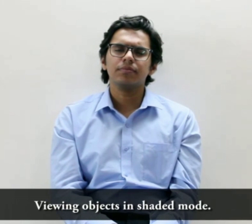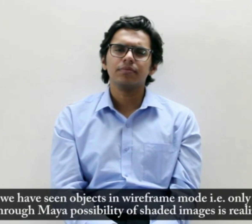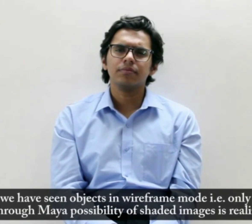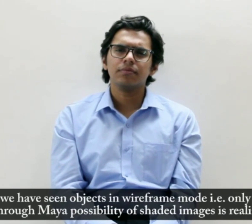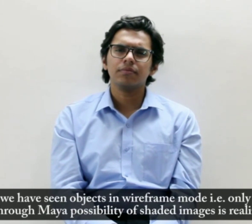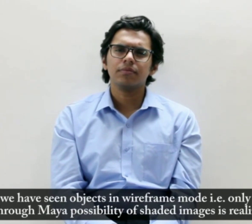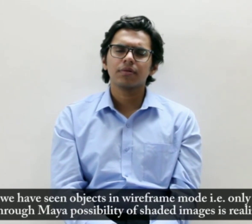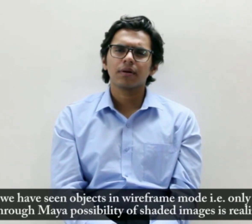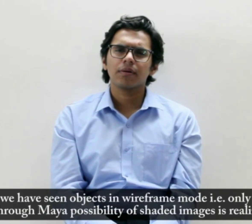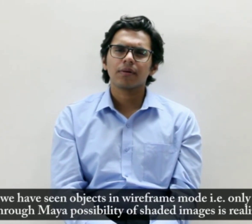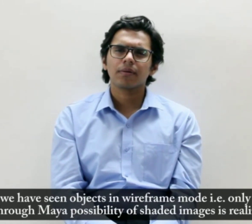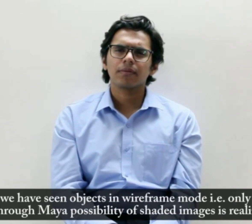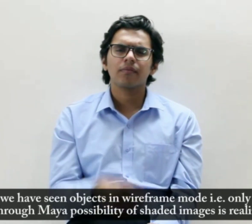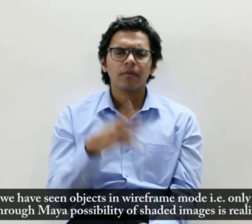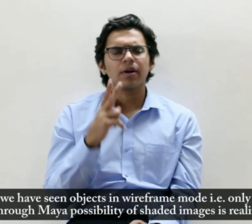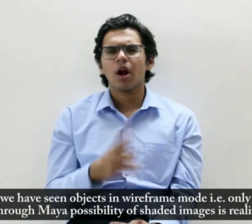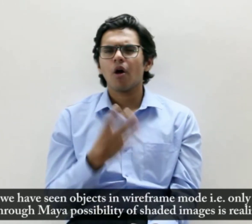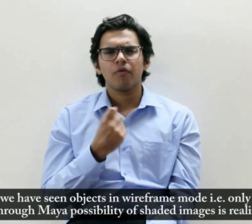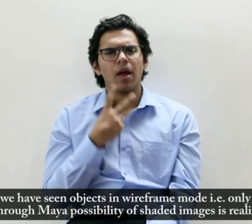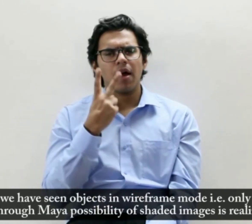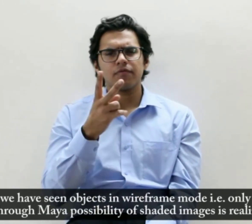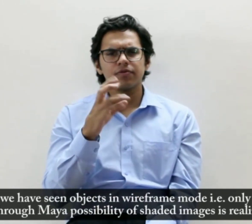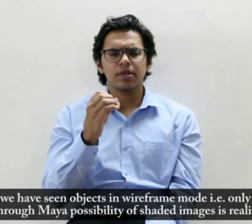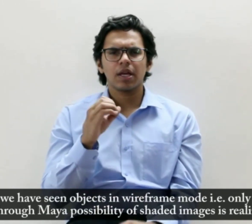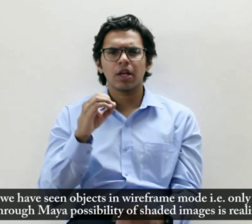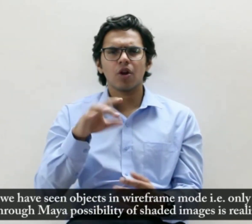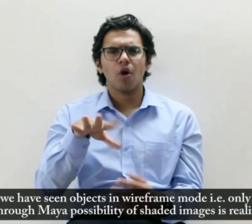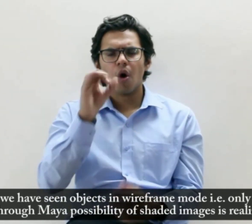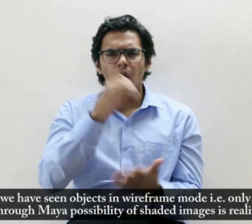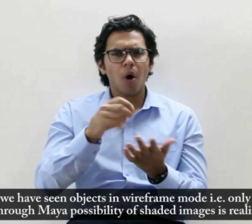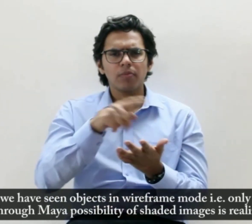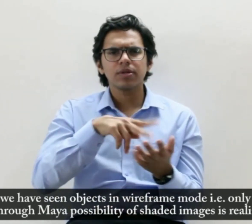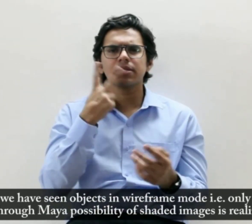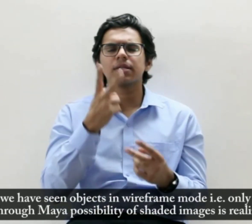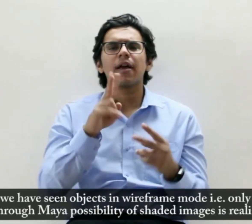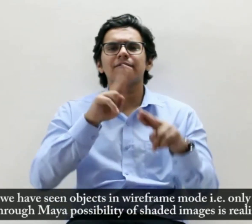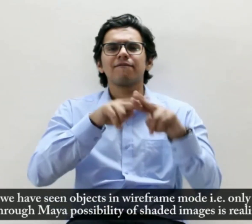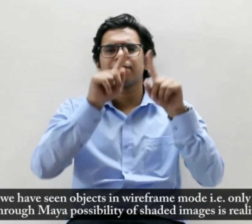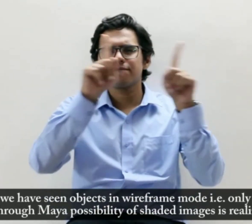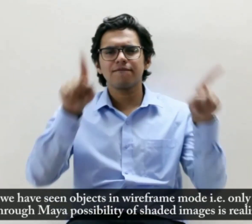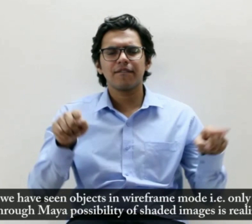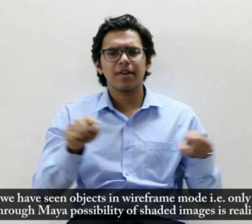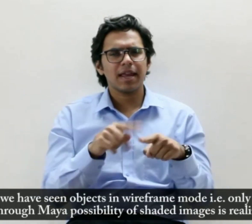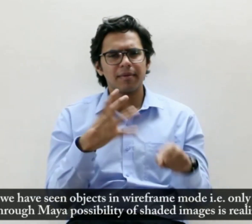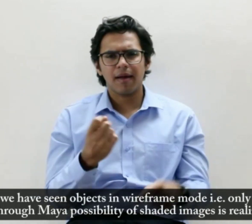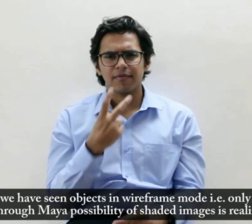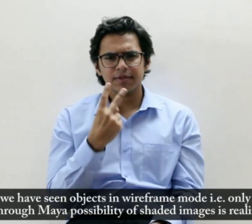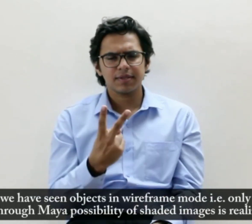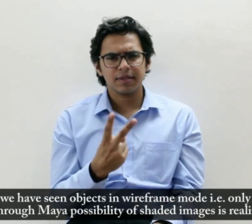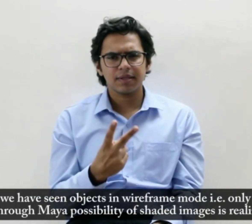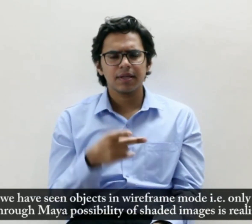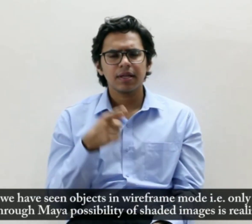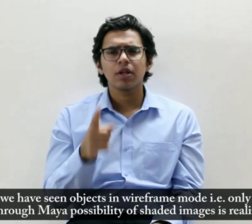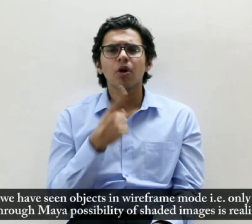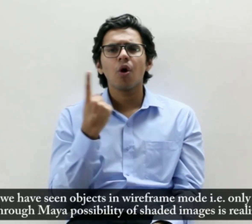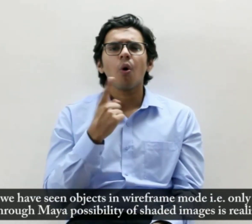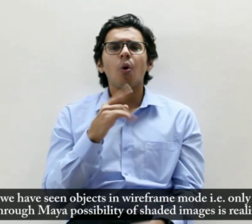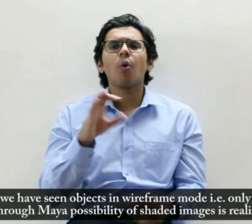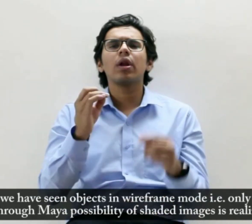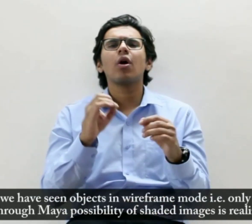Until now, we have seen objects in wireframe mode, that is, only outlines. But through Maya,